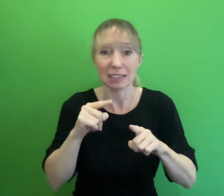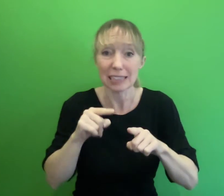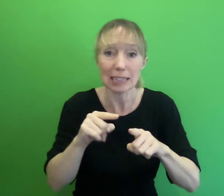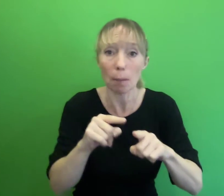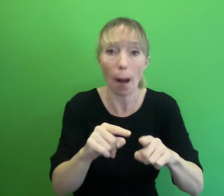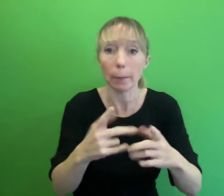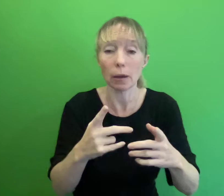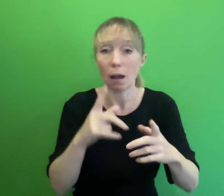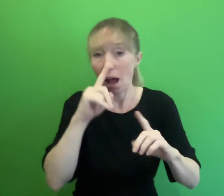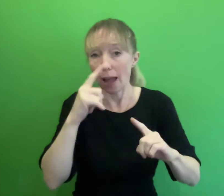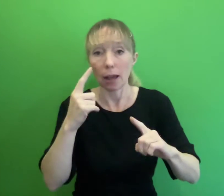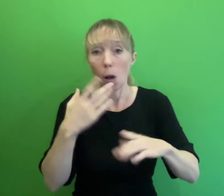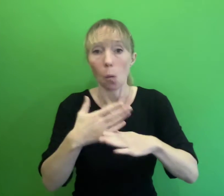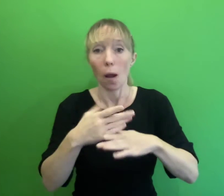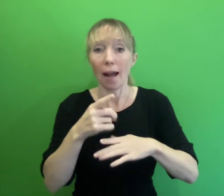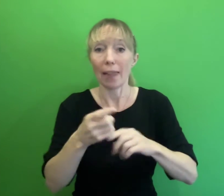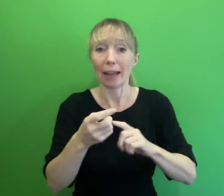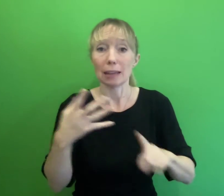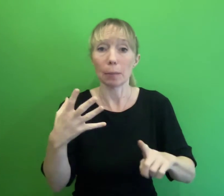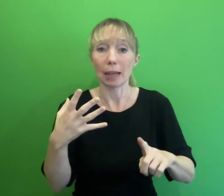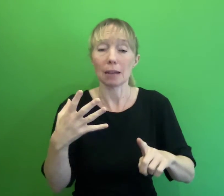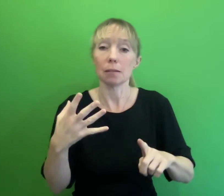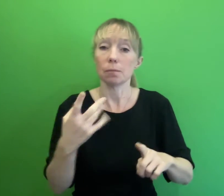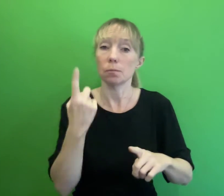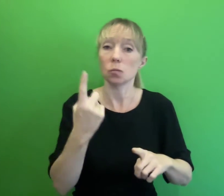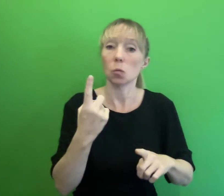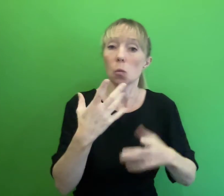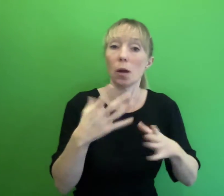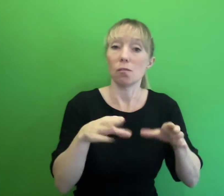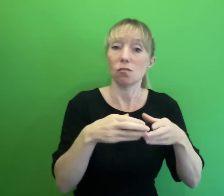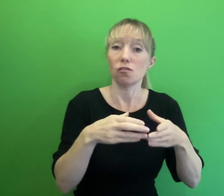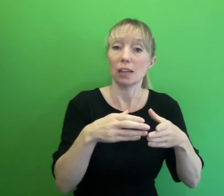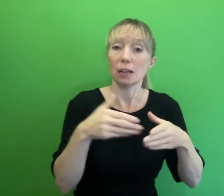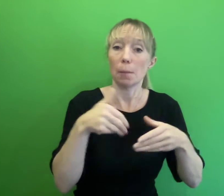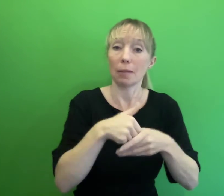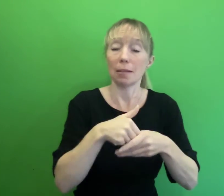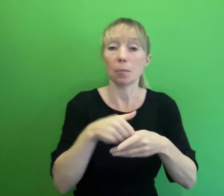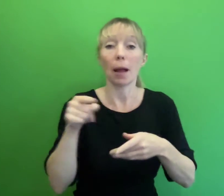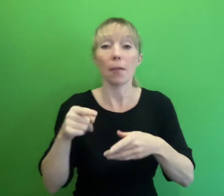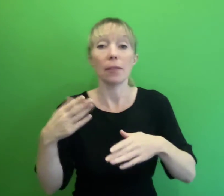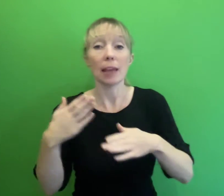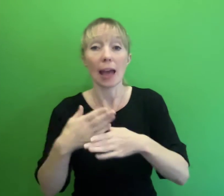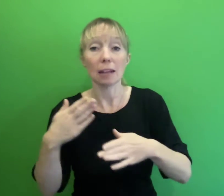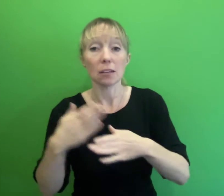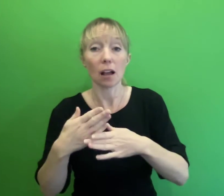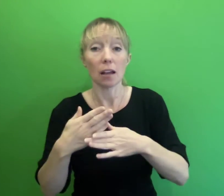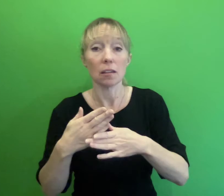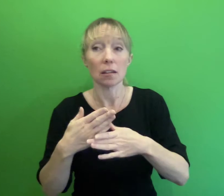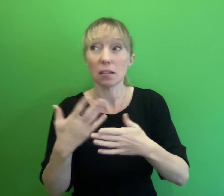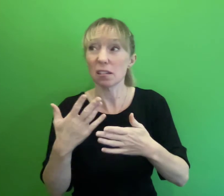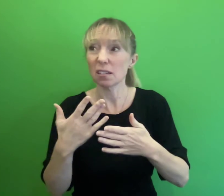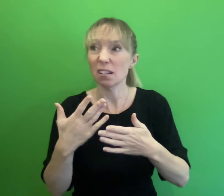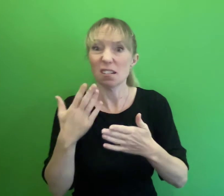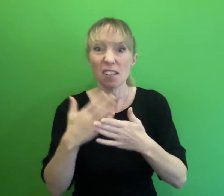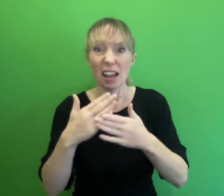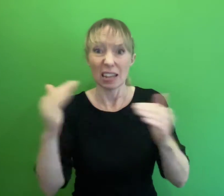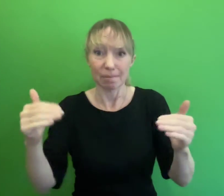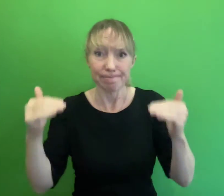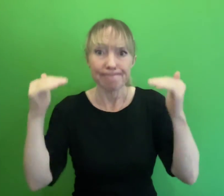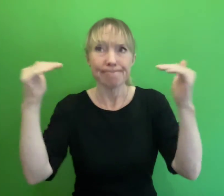speed. Retreat participant. The exercises were also often too ambitious for the time allowed,